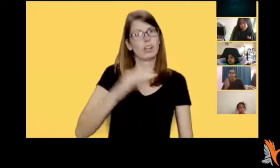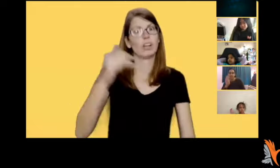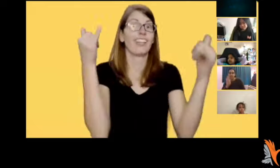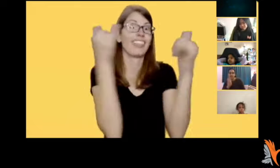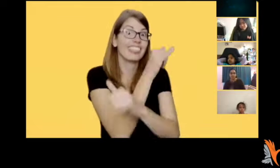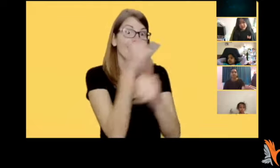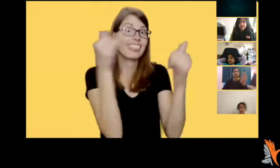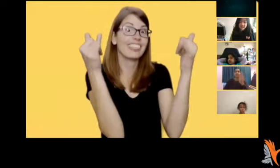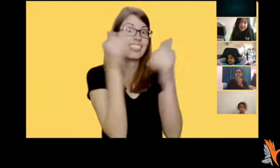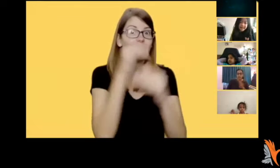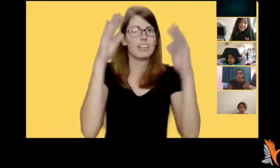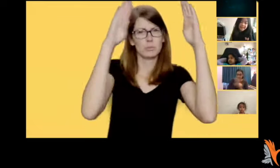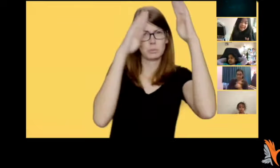silly, worried.